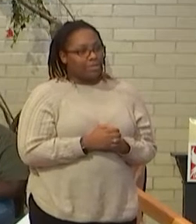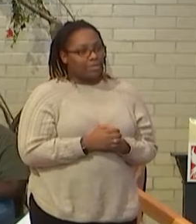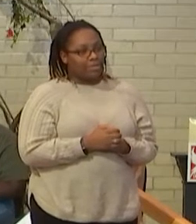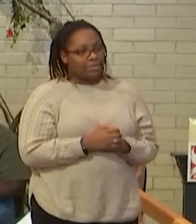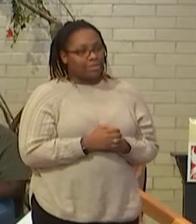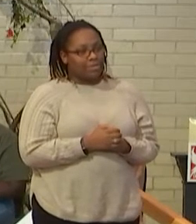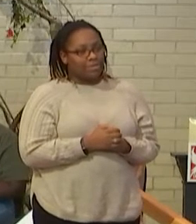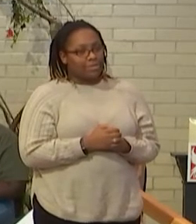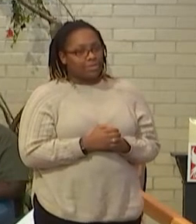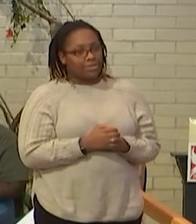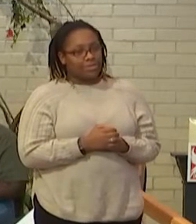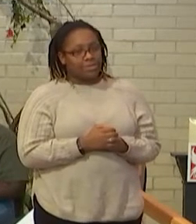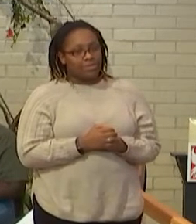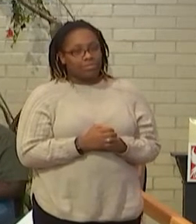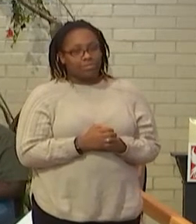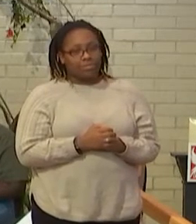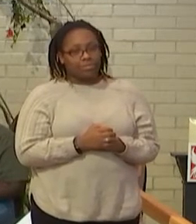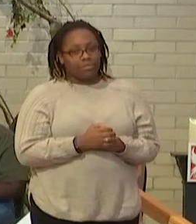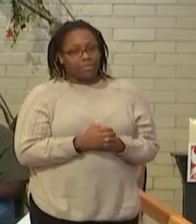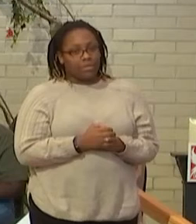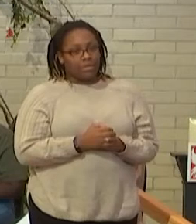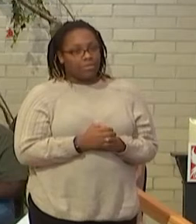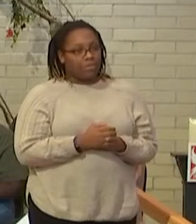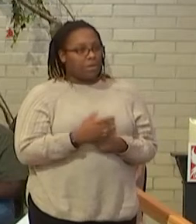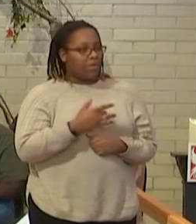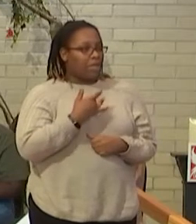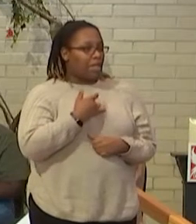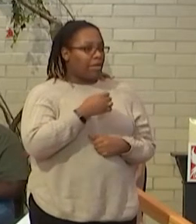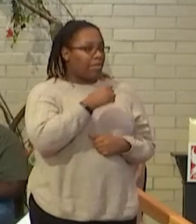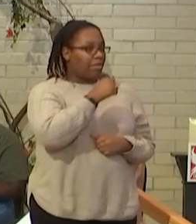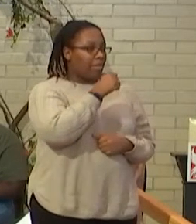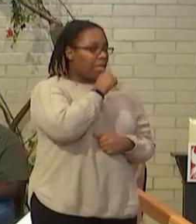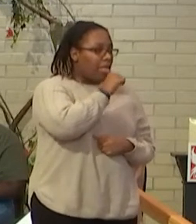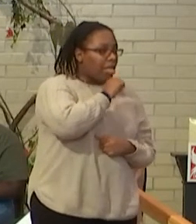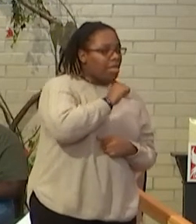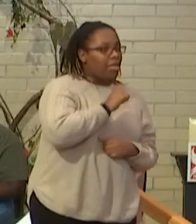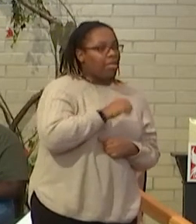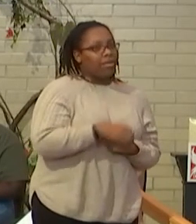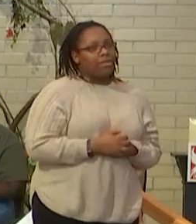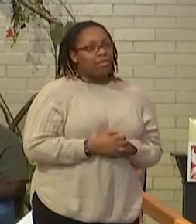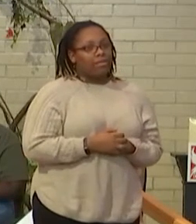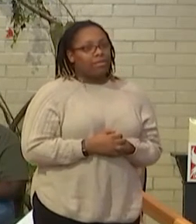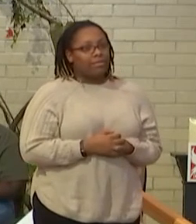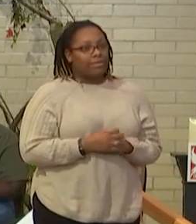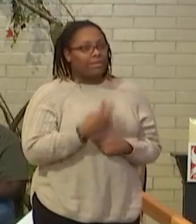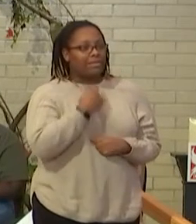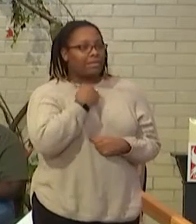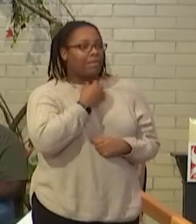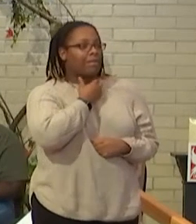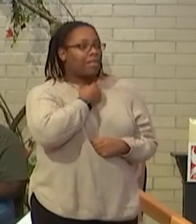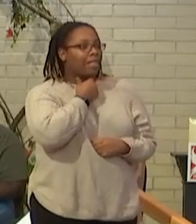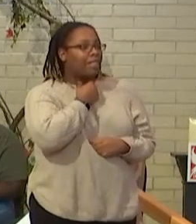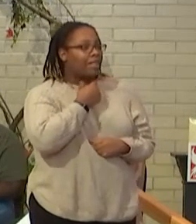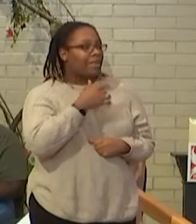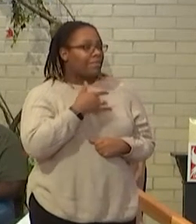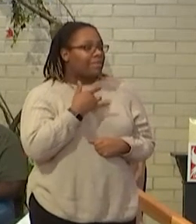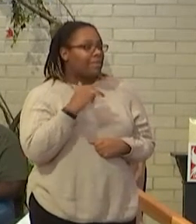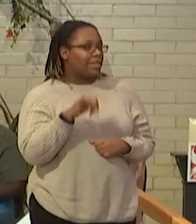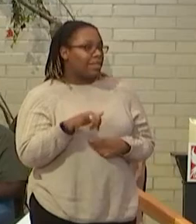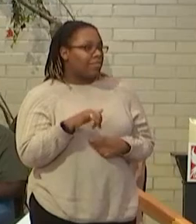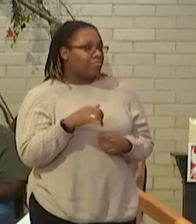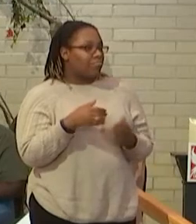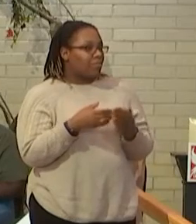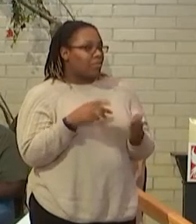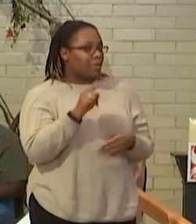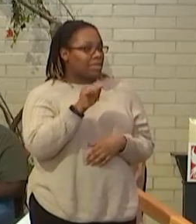class, where you feel like you're gonna cough, and it's building up in your throat, That's what it feels like before you